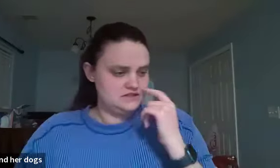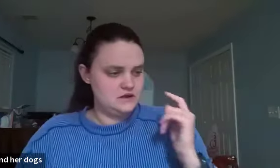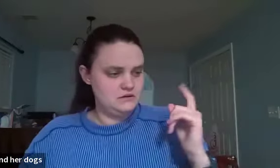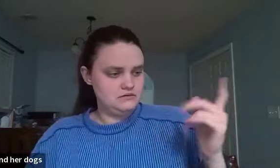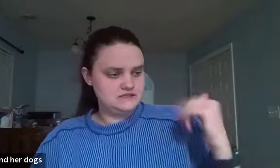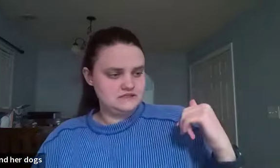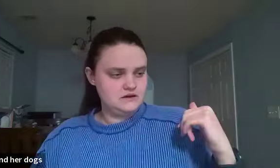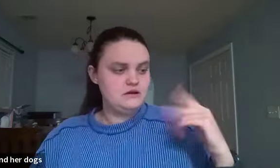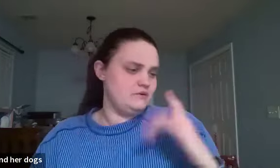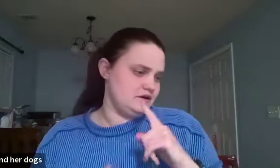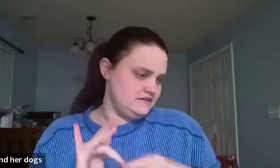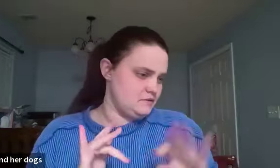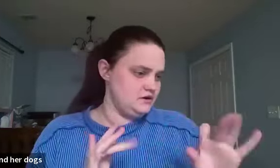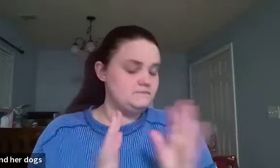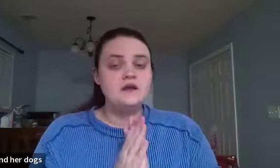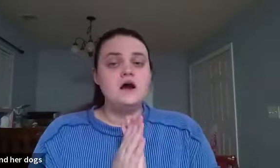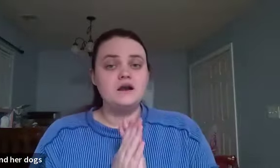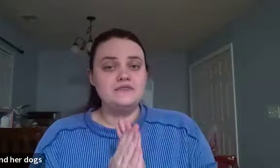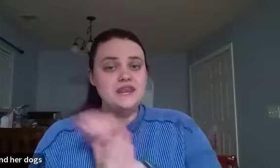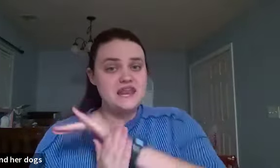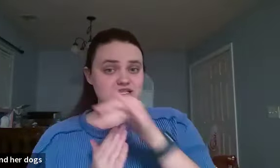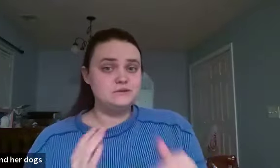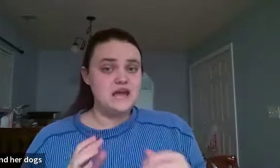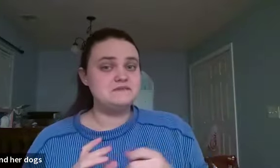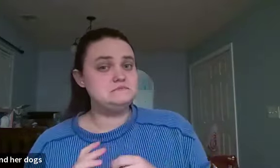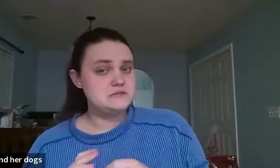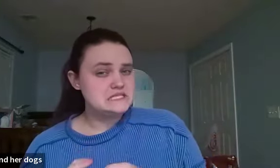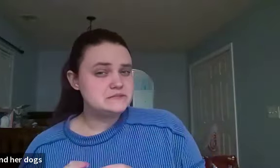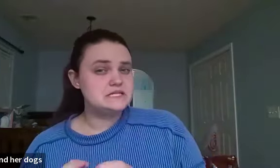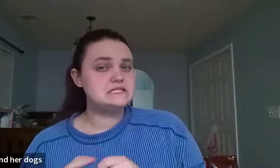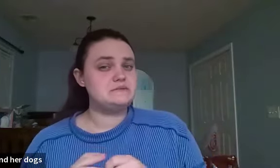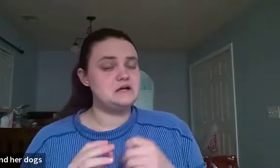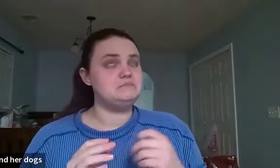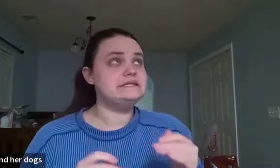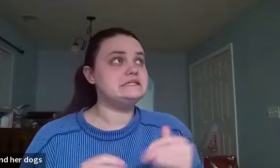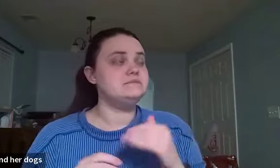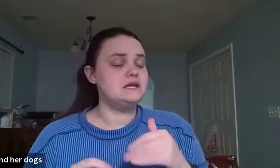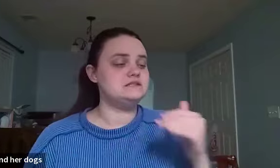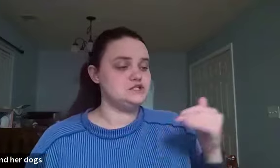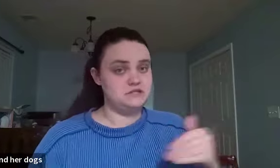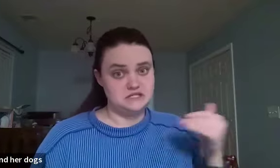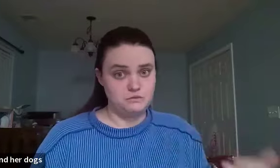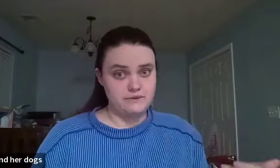And so let's see. Okay, we already did that one. Good. All right. The next one we have is businessman slash